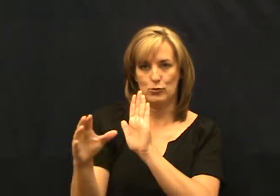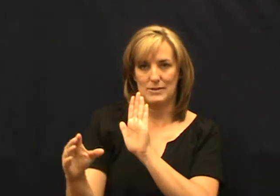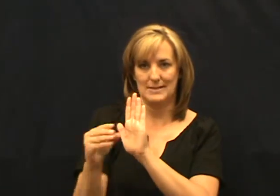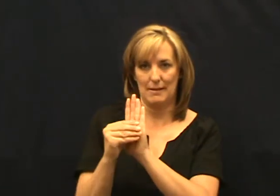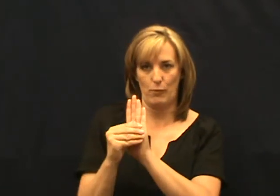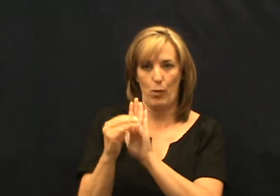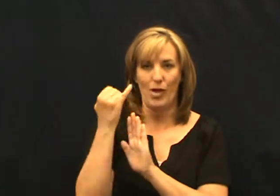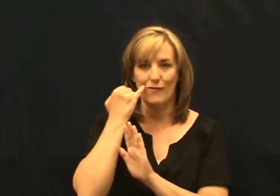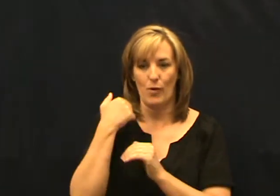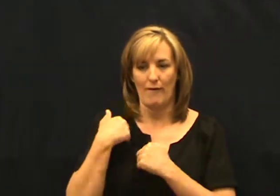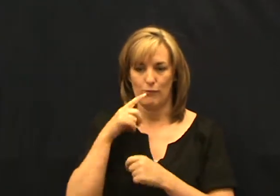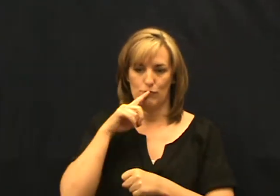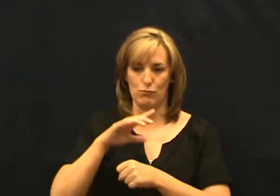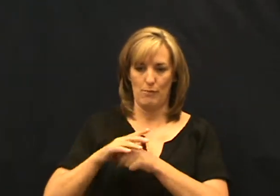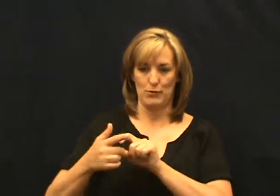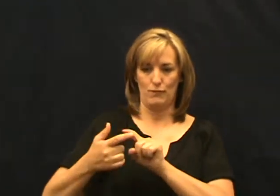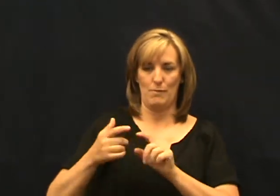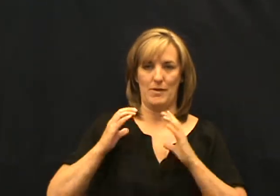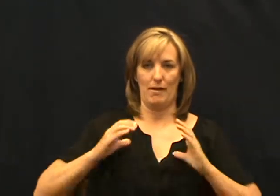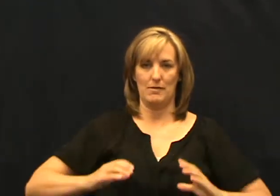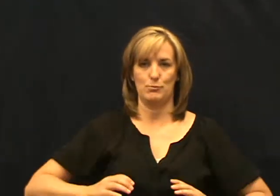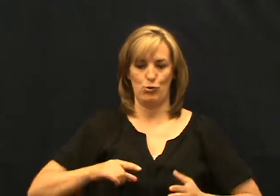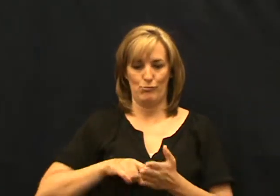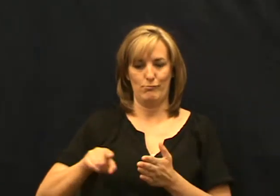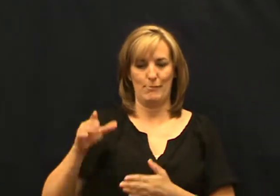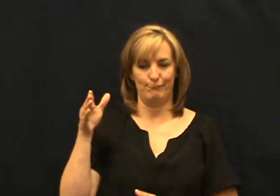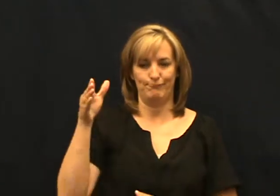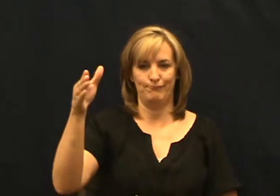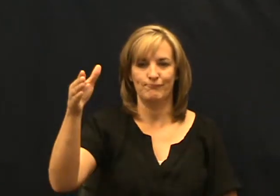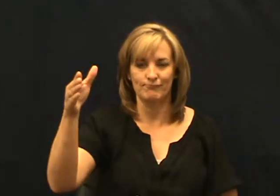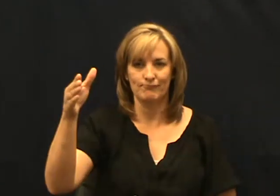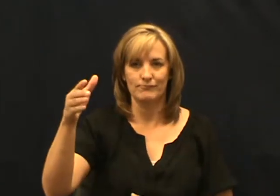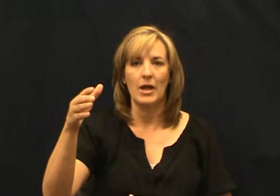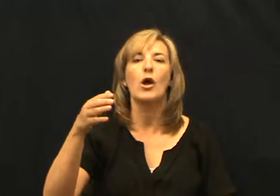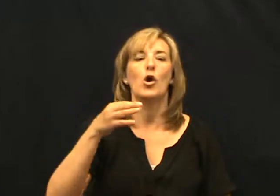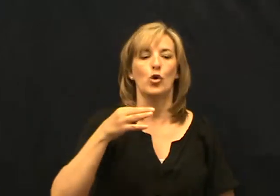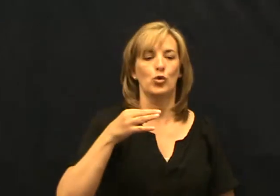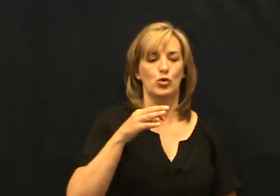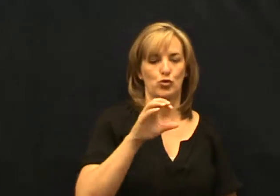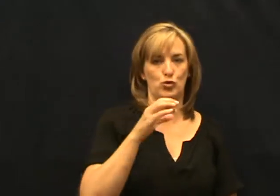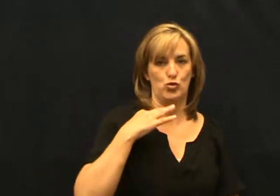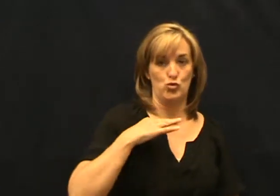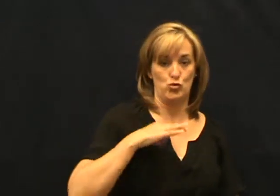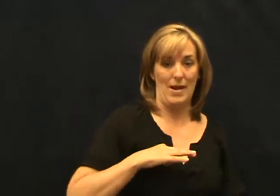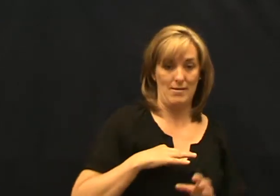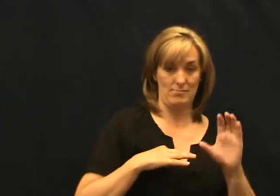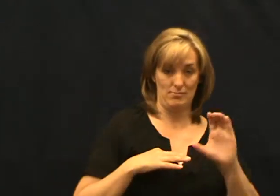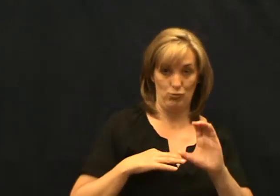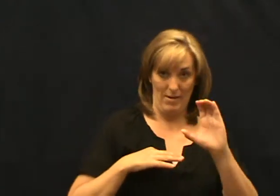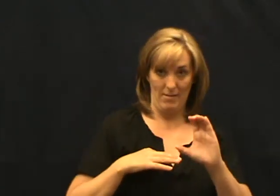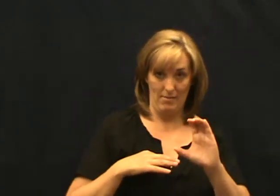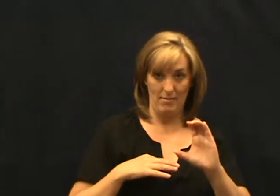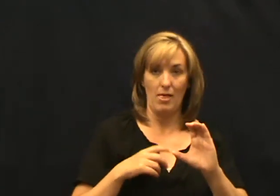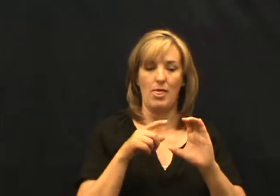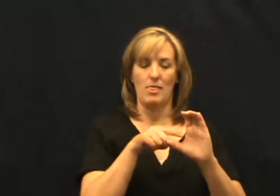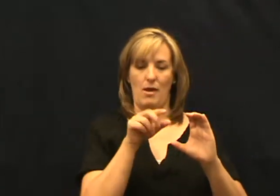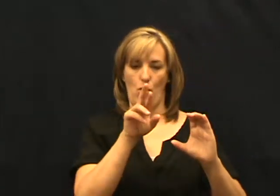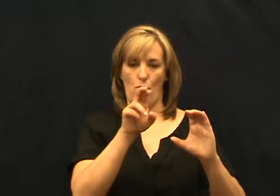promise from your customer to pay, and then you credit revenue for the amount of that sale. That's the accrual basis. The